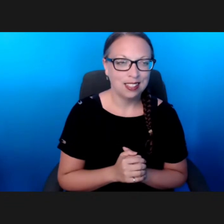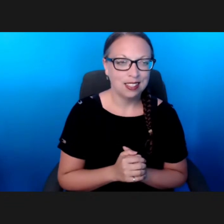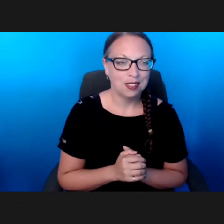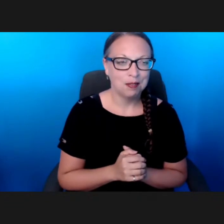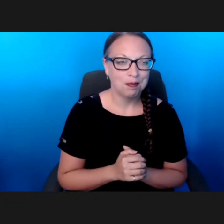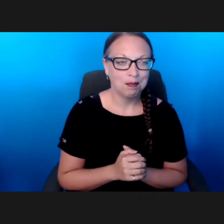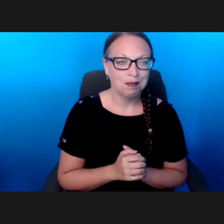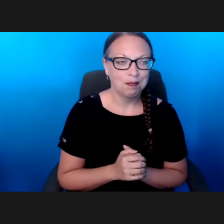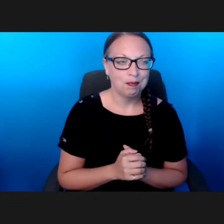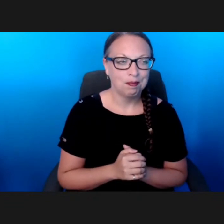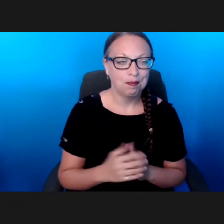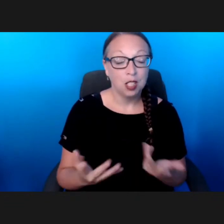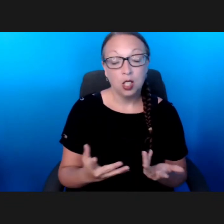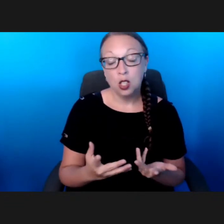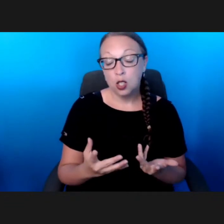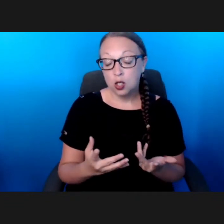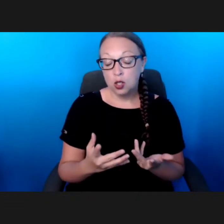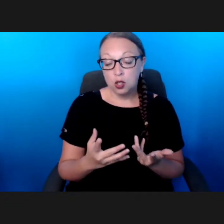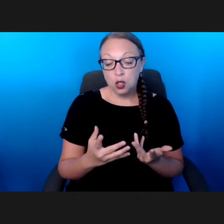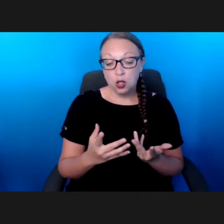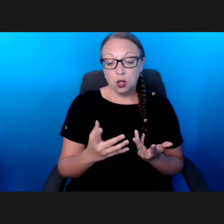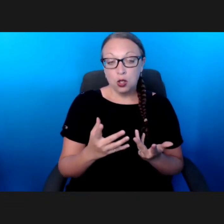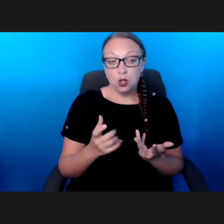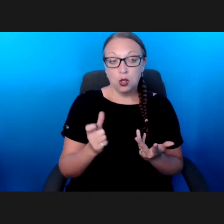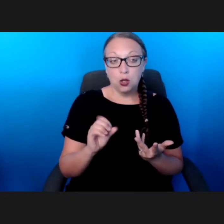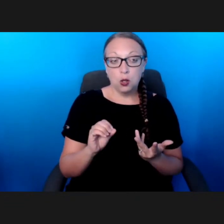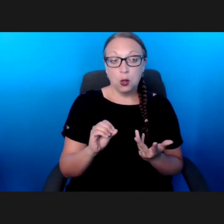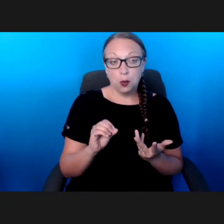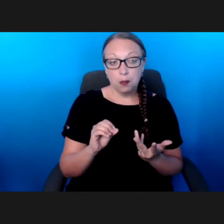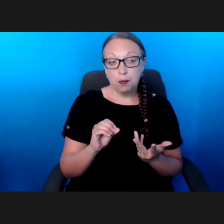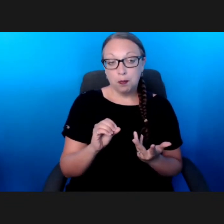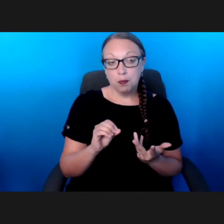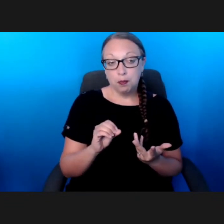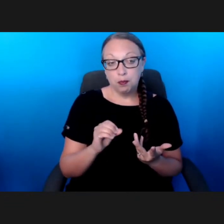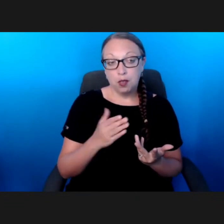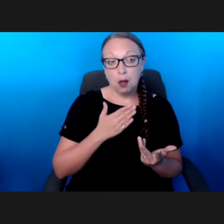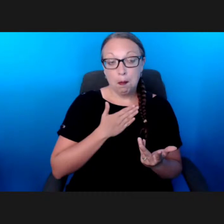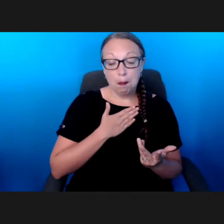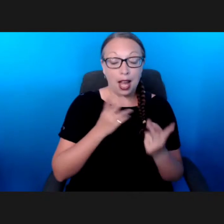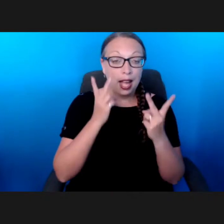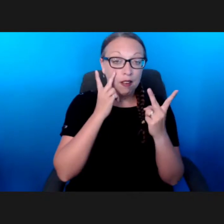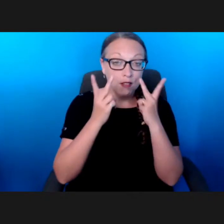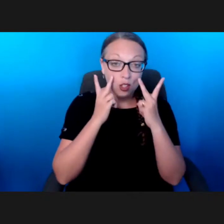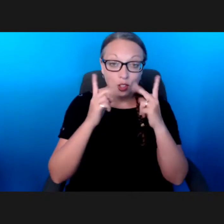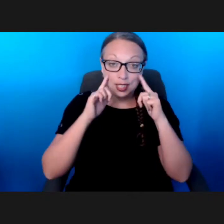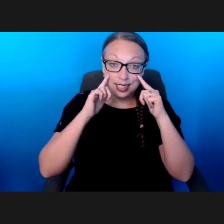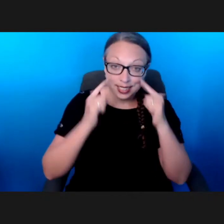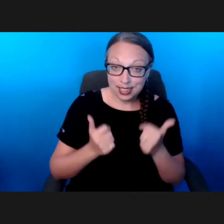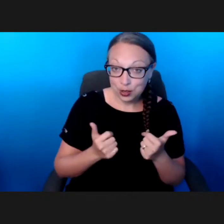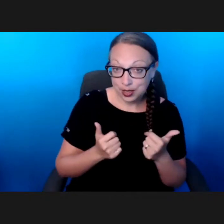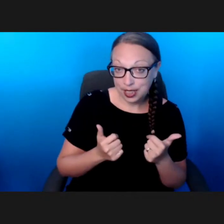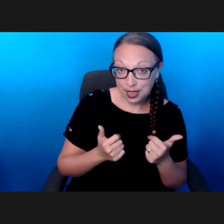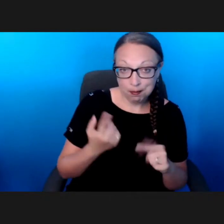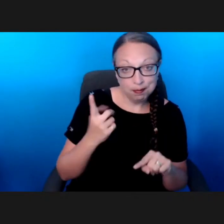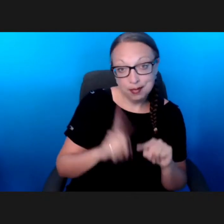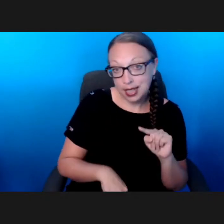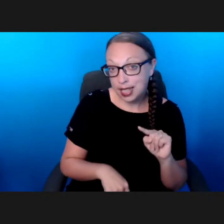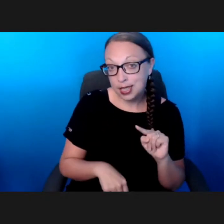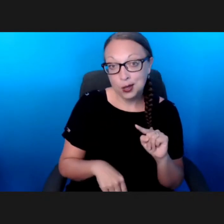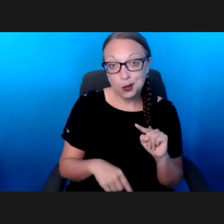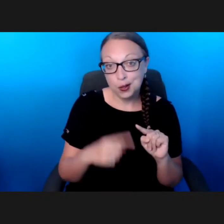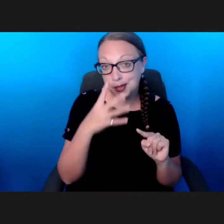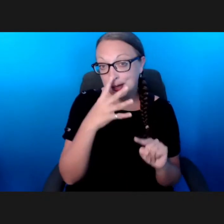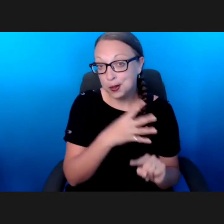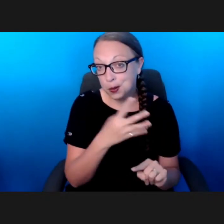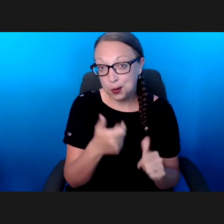The reality of it couldn't, the reality of my visual deterioration couldn't be denied. The